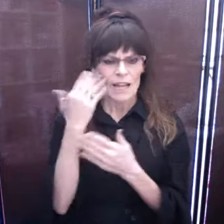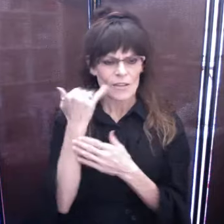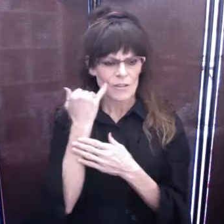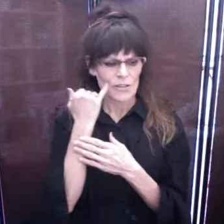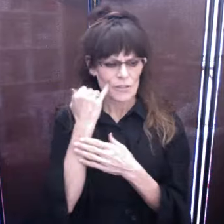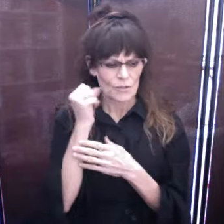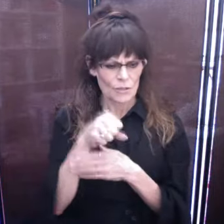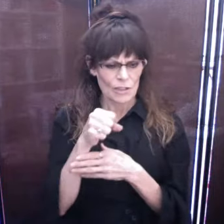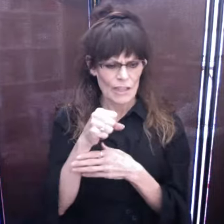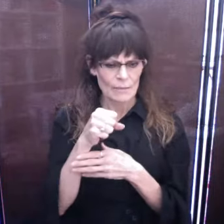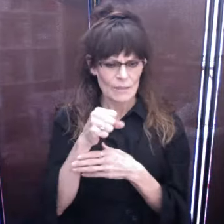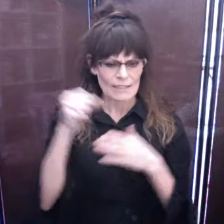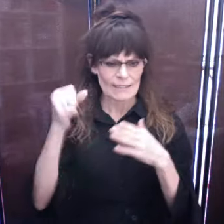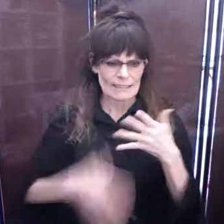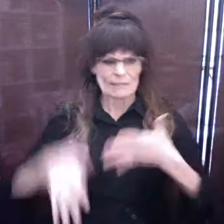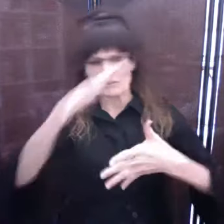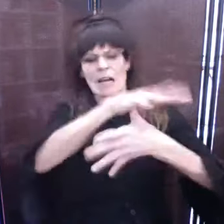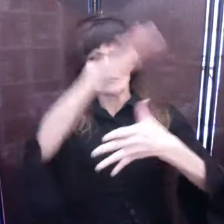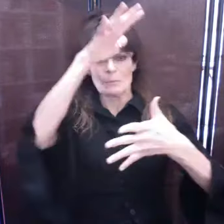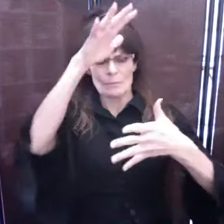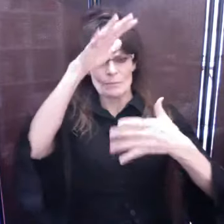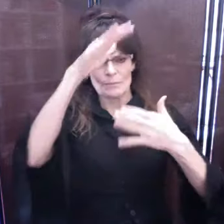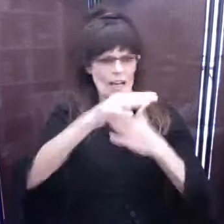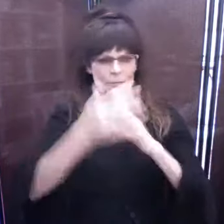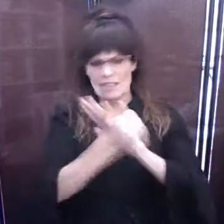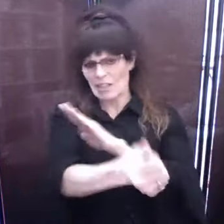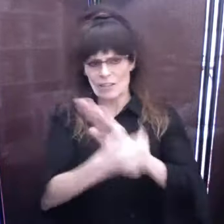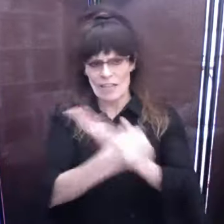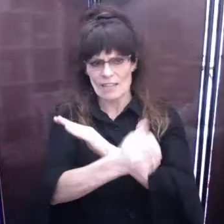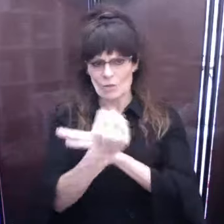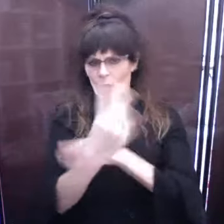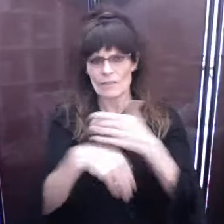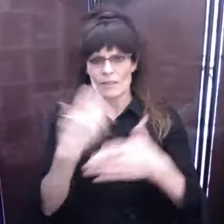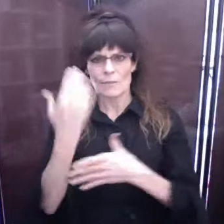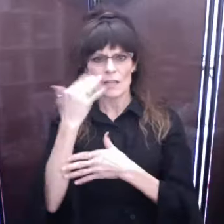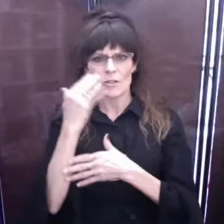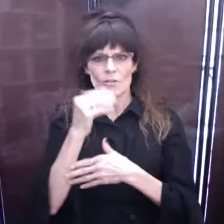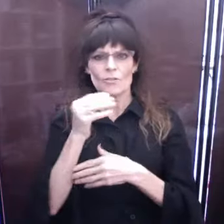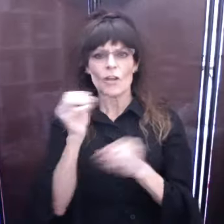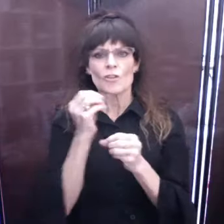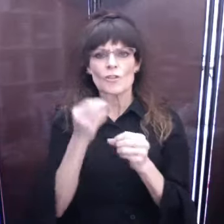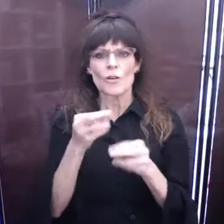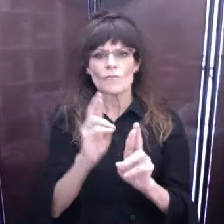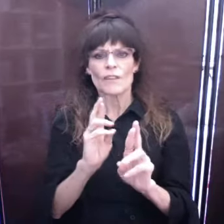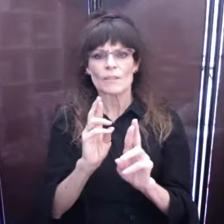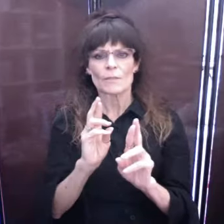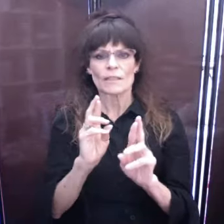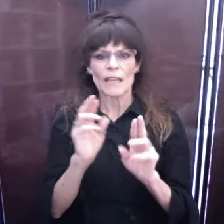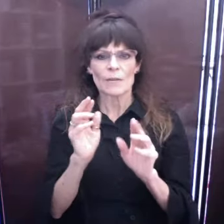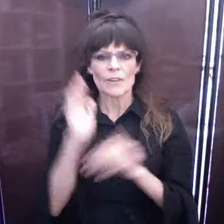book. And they were very, I mean no offense, but they were very evangelical as well. So